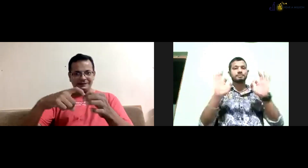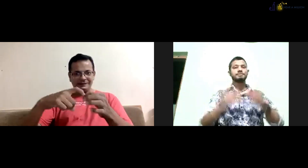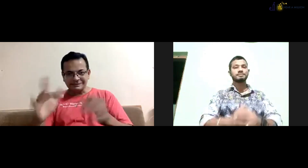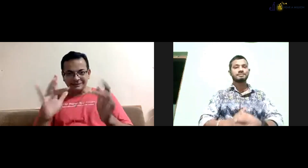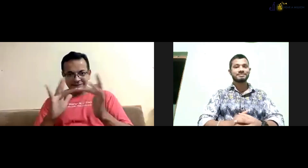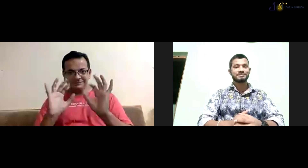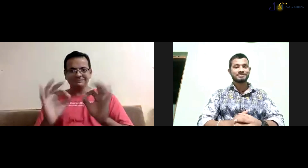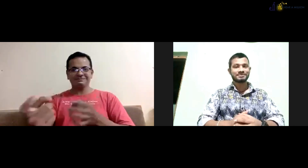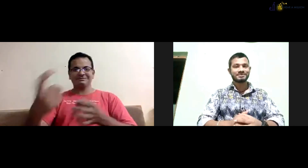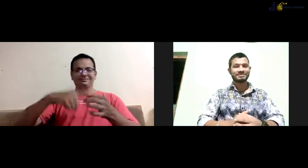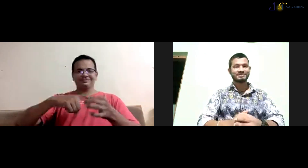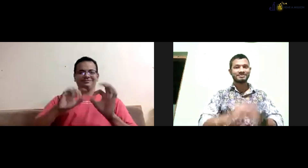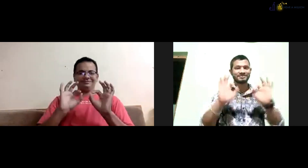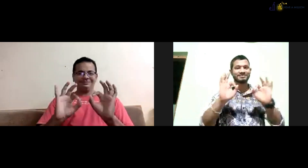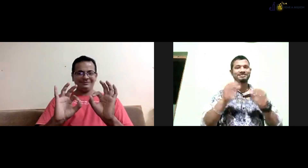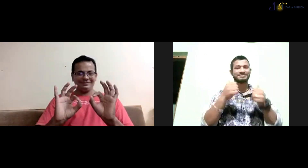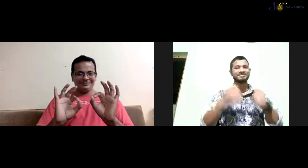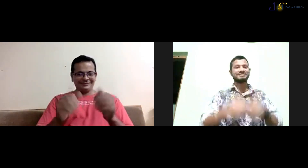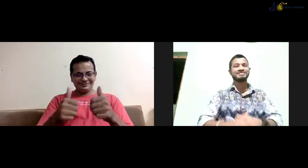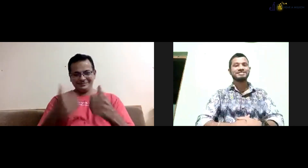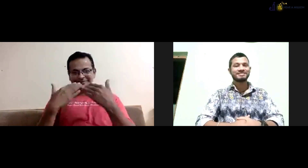I can see you clearly, Sarjan.